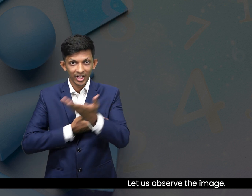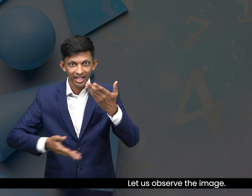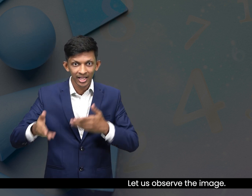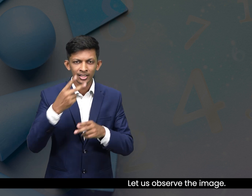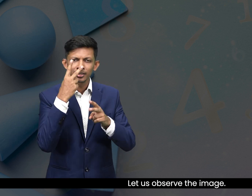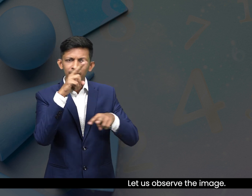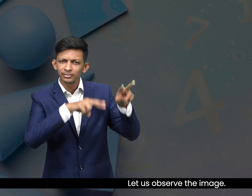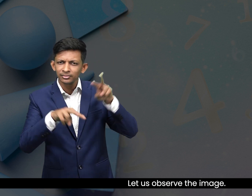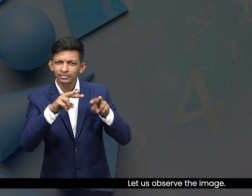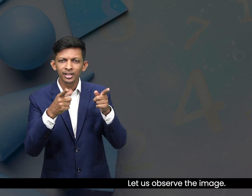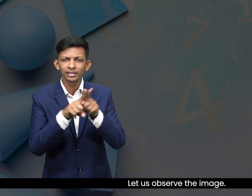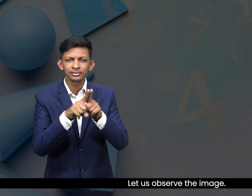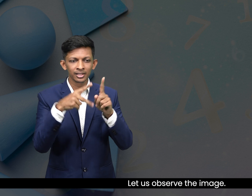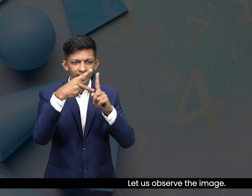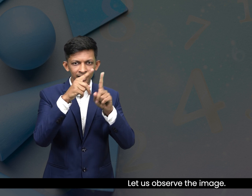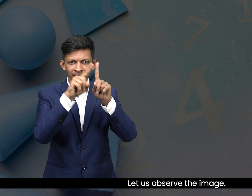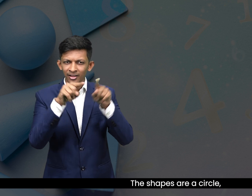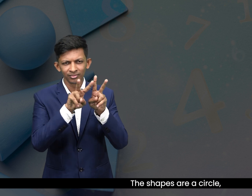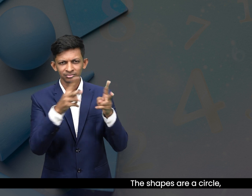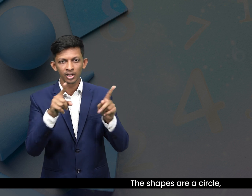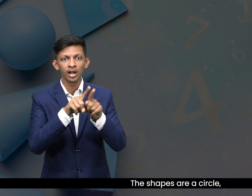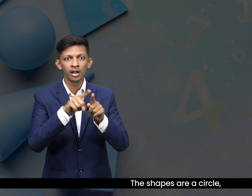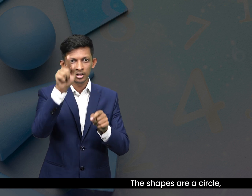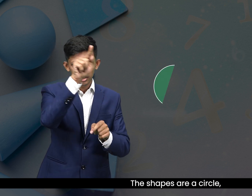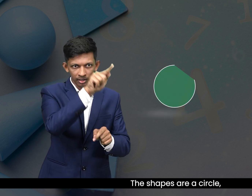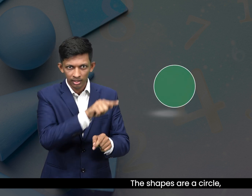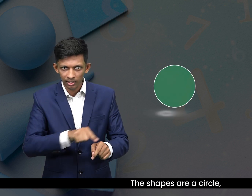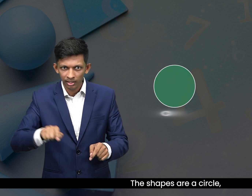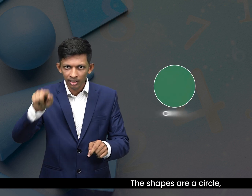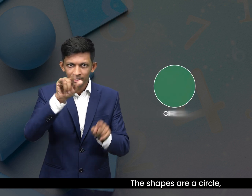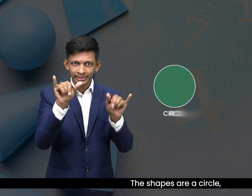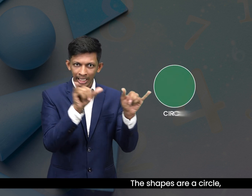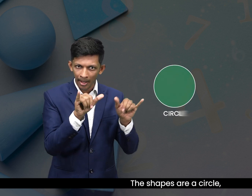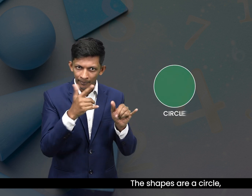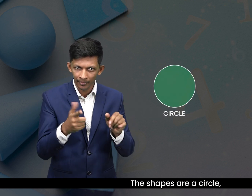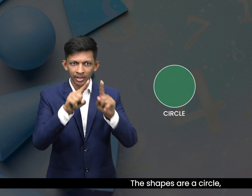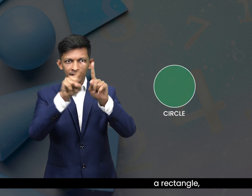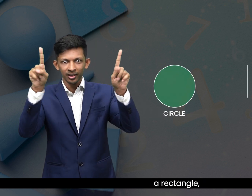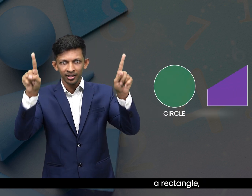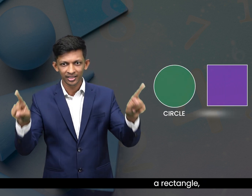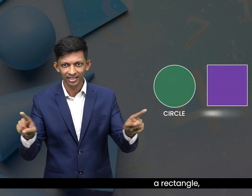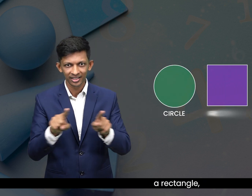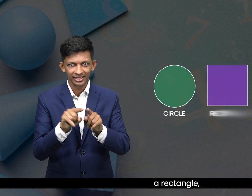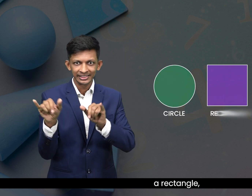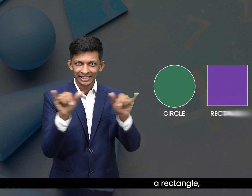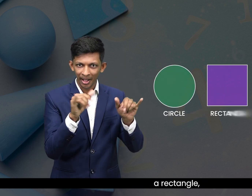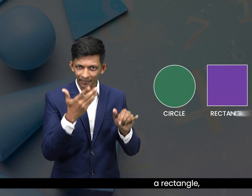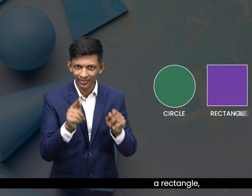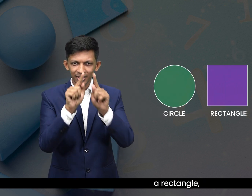Let us observe the image. The shapes are a circle, a rectangle and